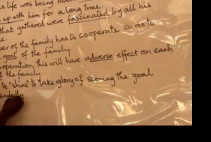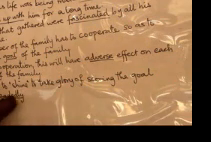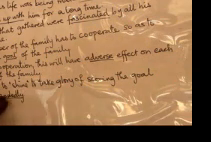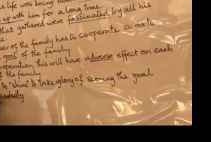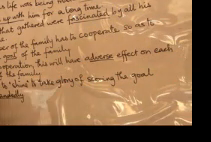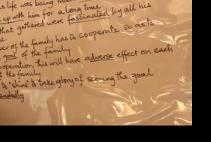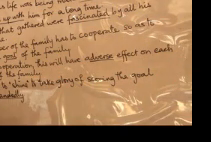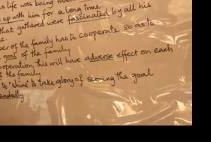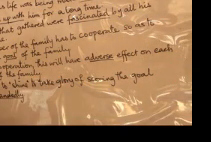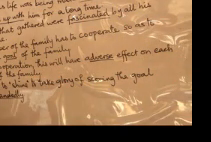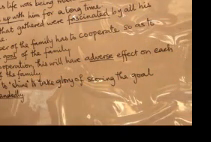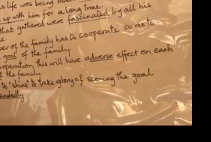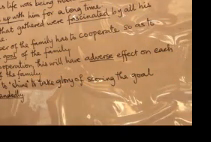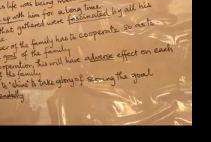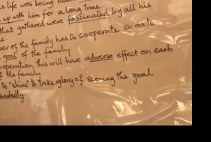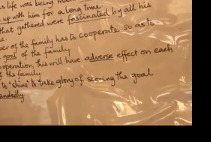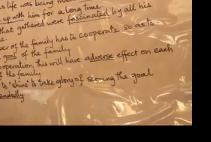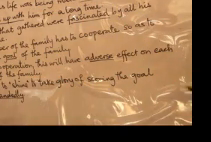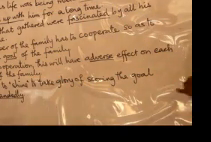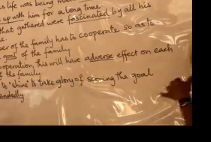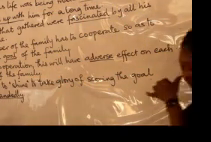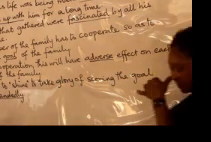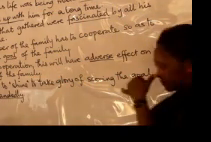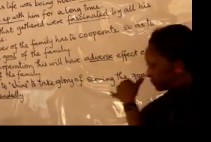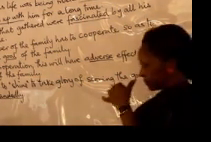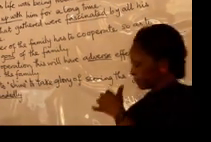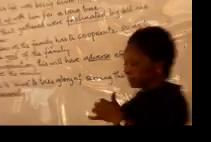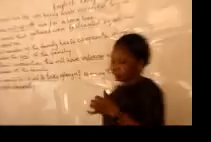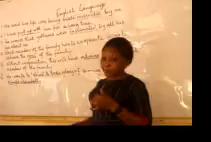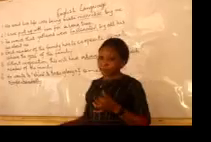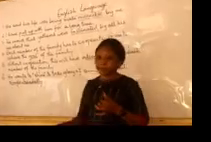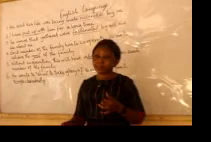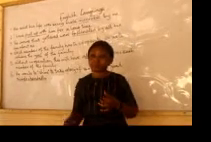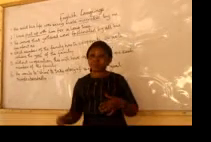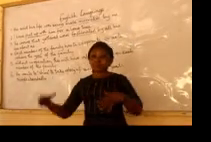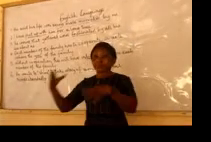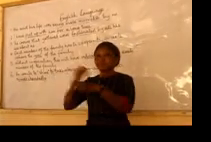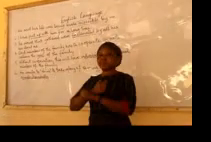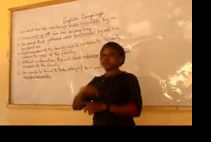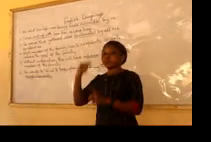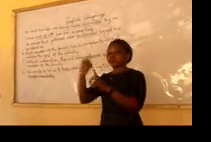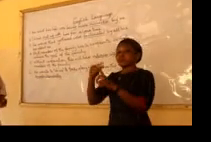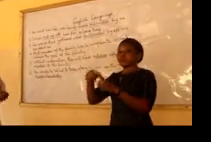okay, get the words to replace the underlined